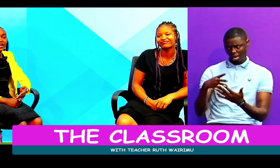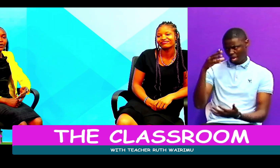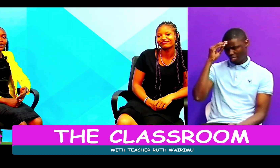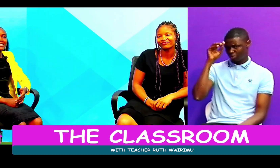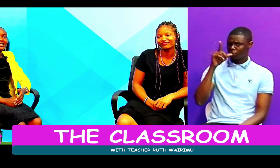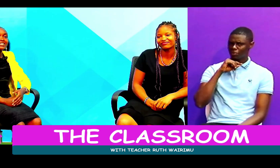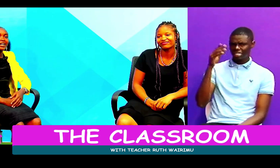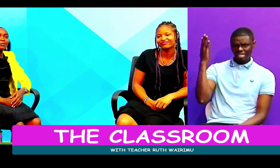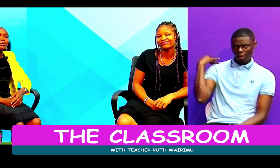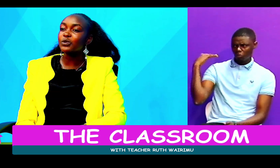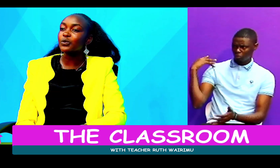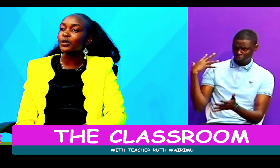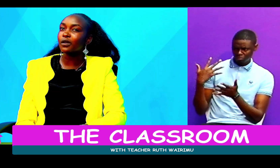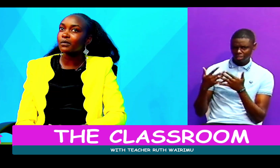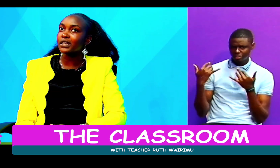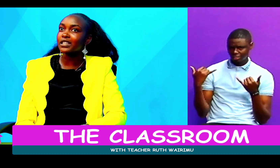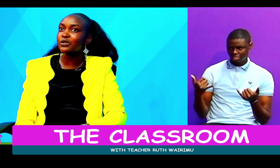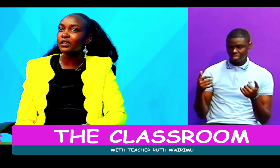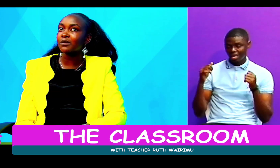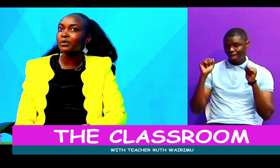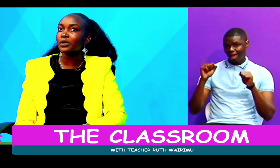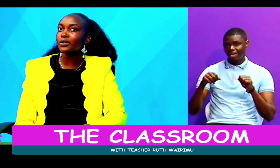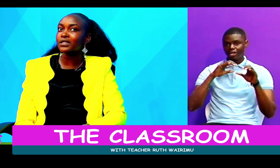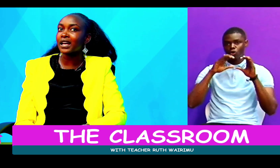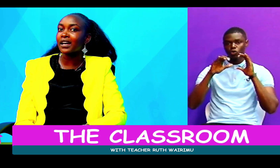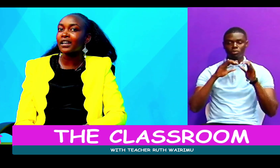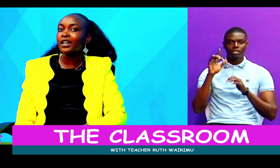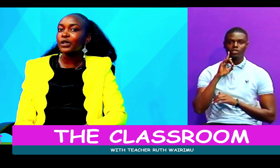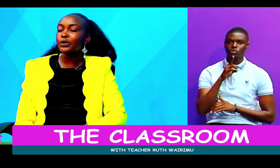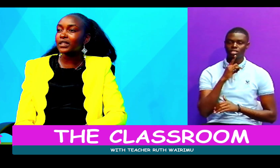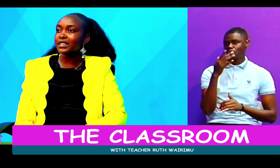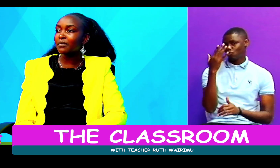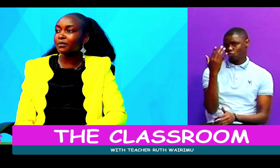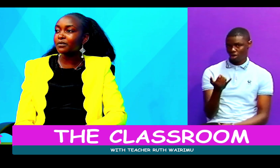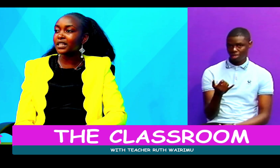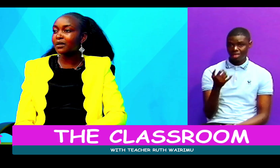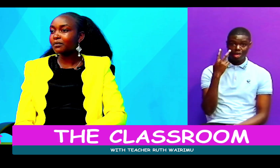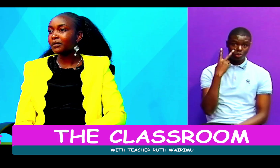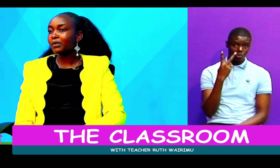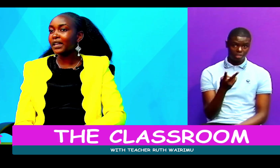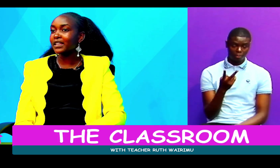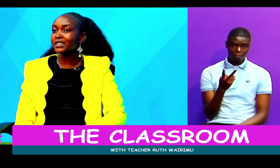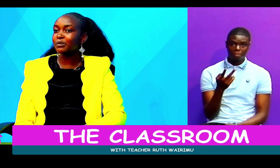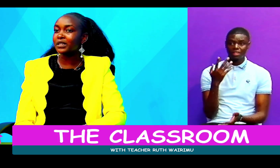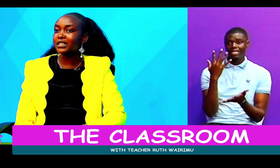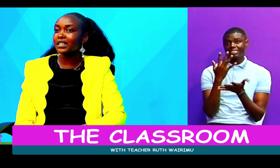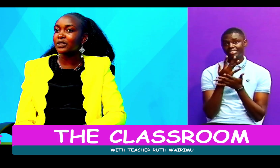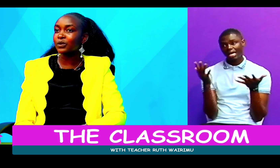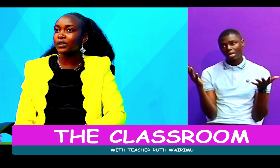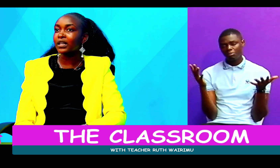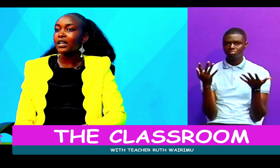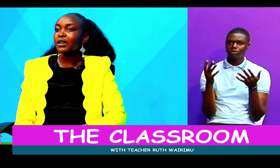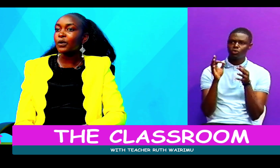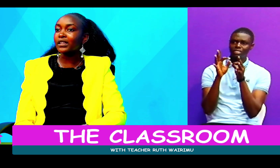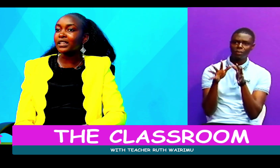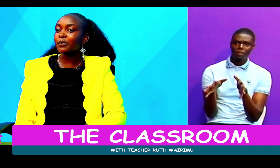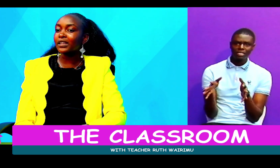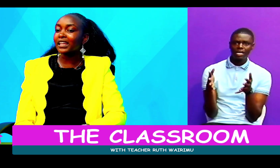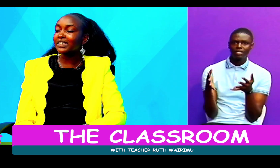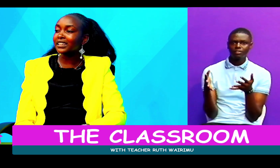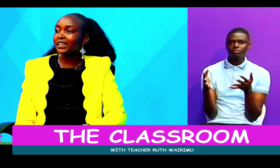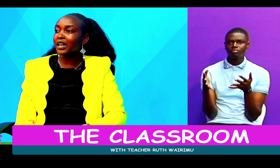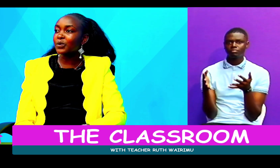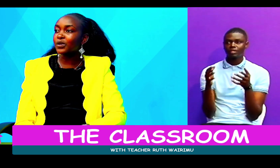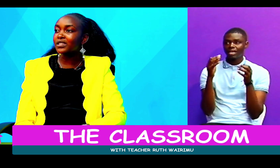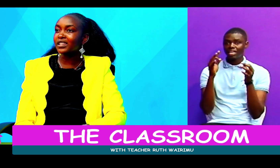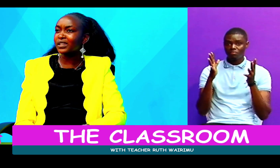and now at least I can be able to communicate with them, because you see some maybe other interpreters, or when someone